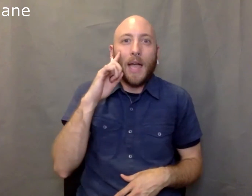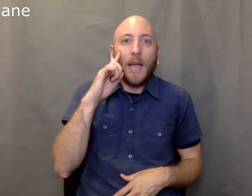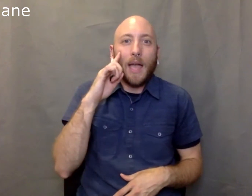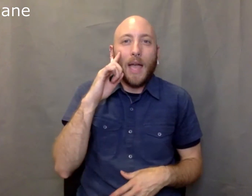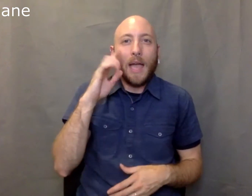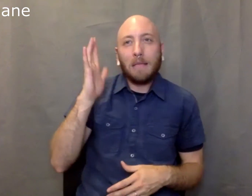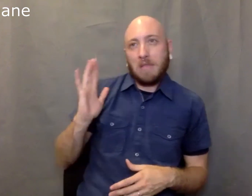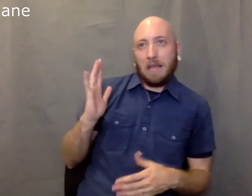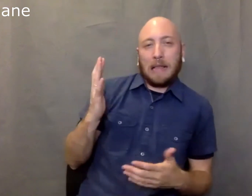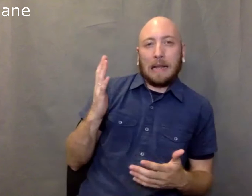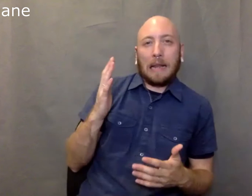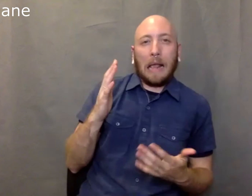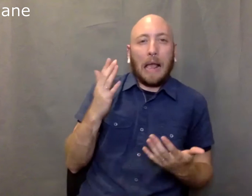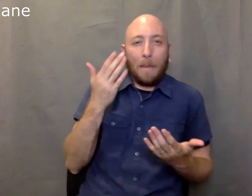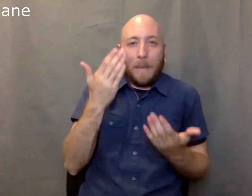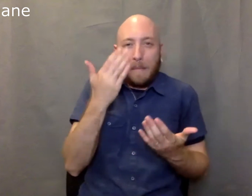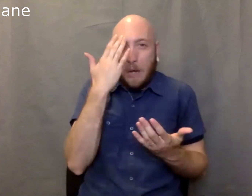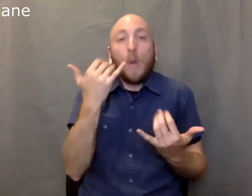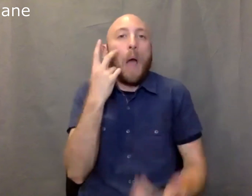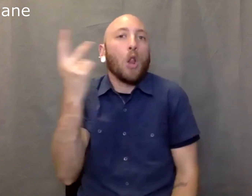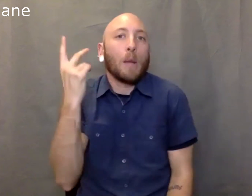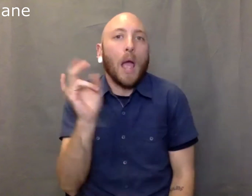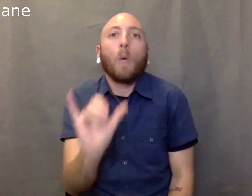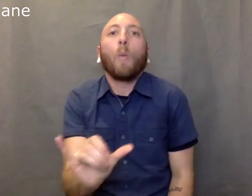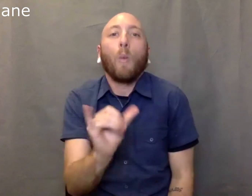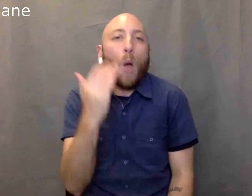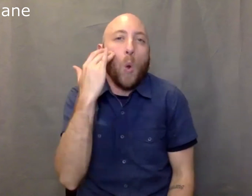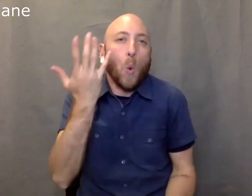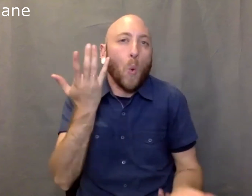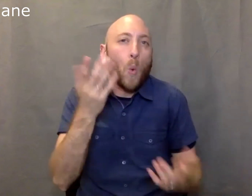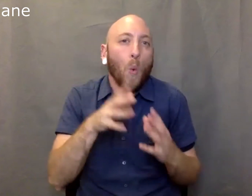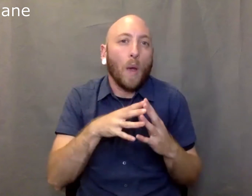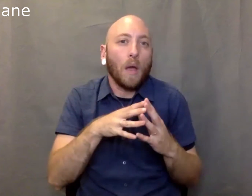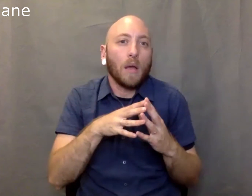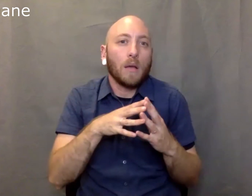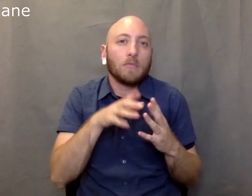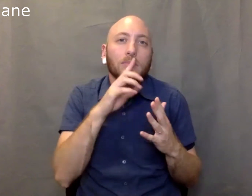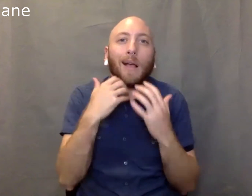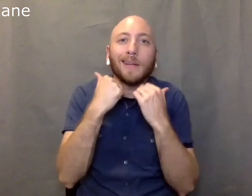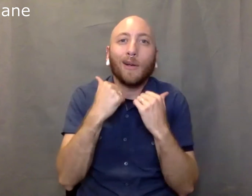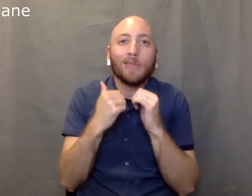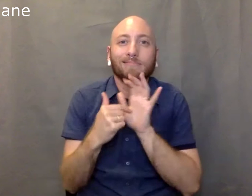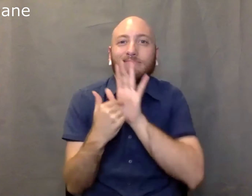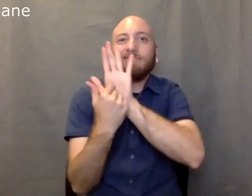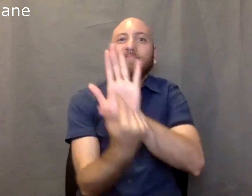but definitely looking back in hindsight, um, I cared a lot about that. And you know, it